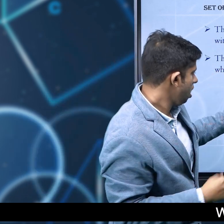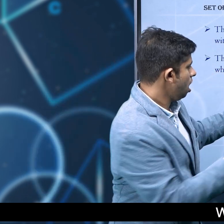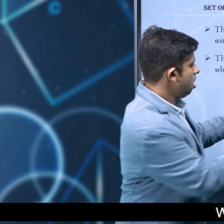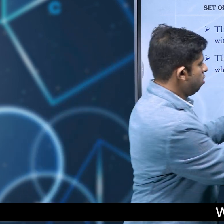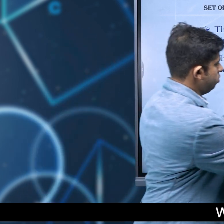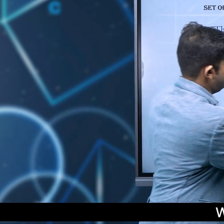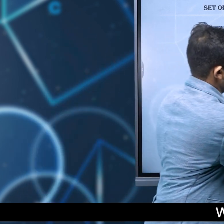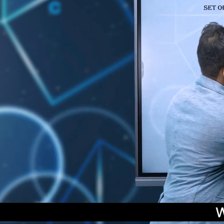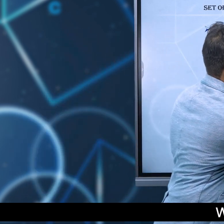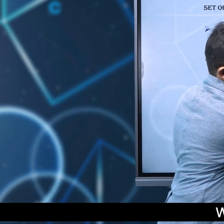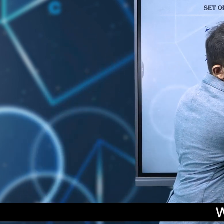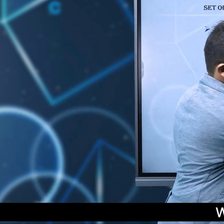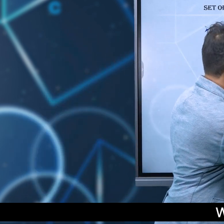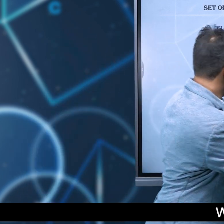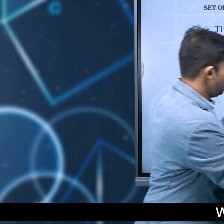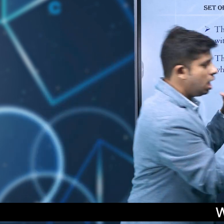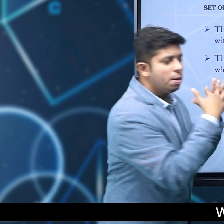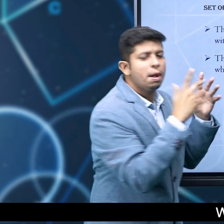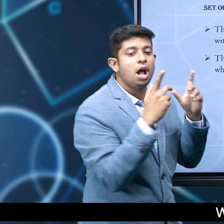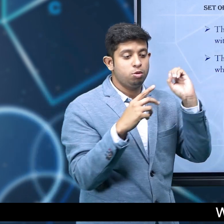W equals to 0, 1, 2, 3, 4.